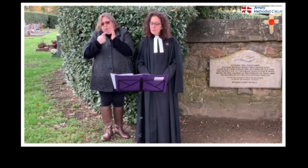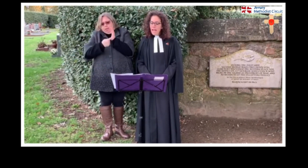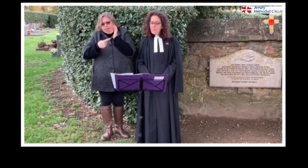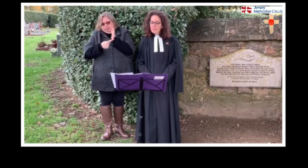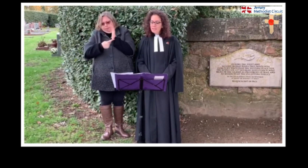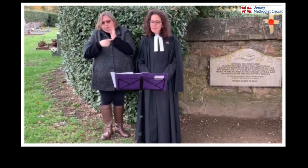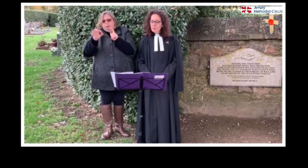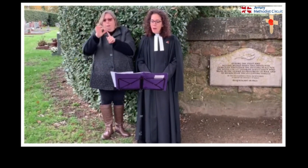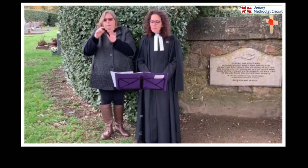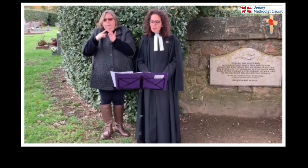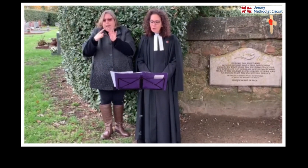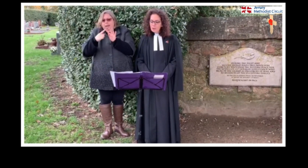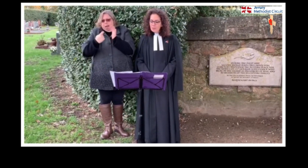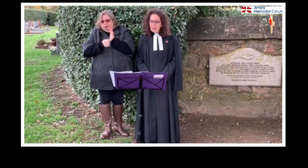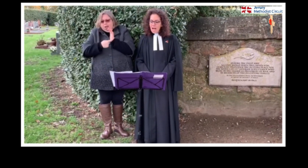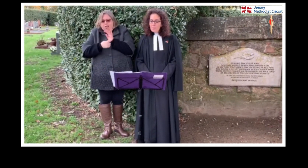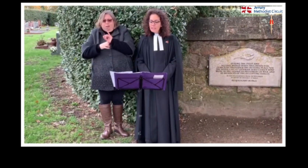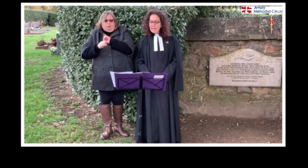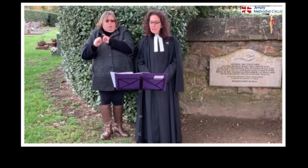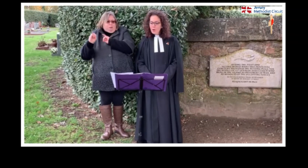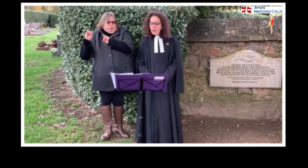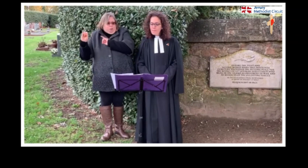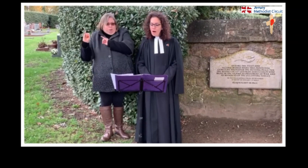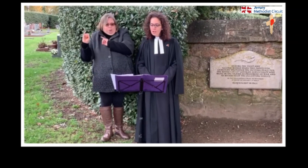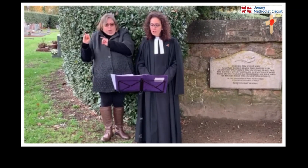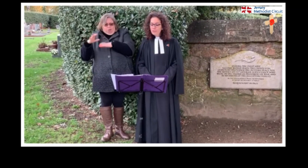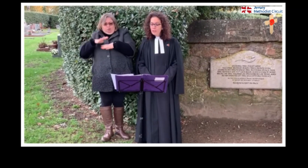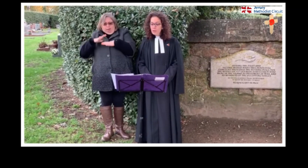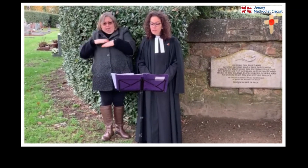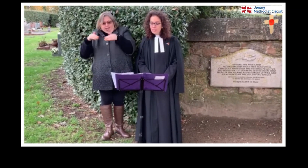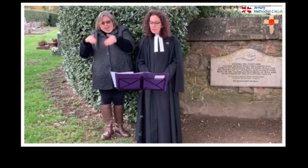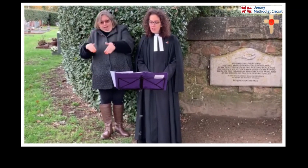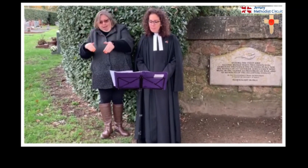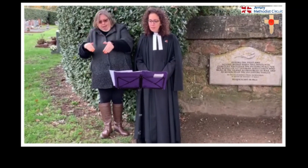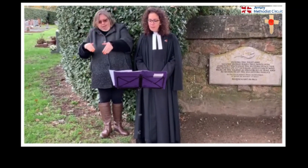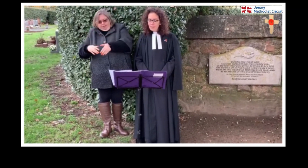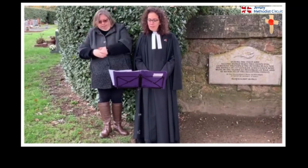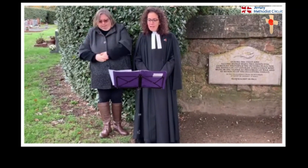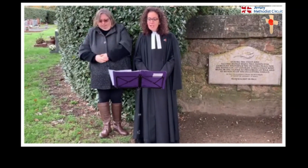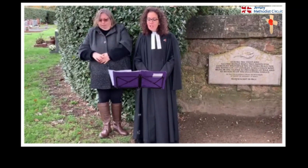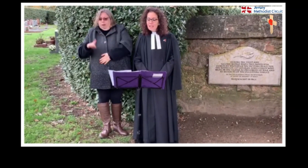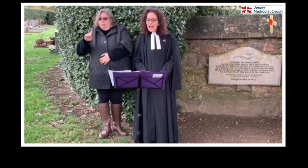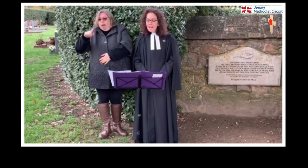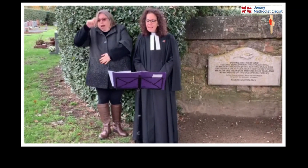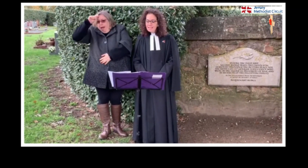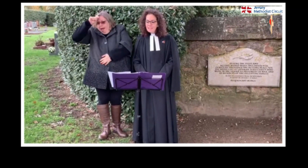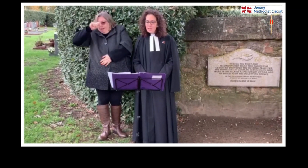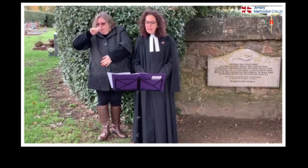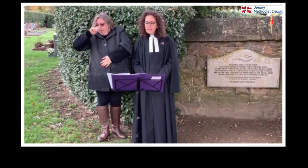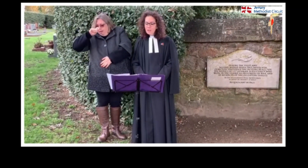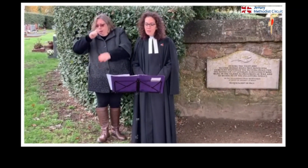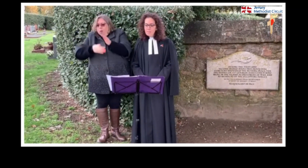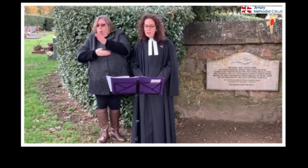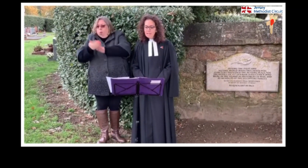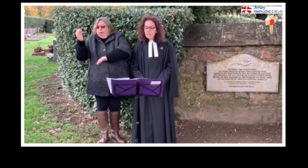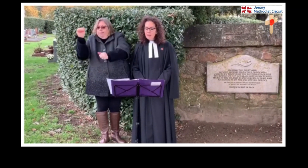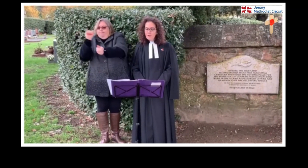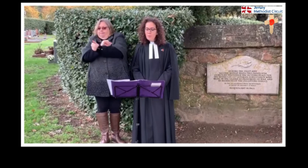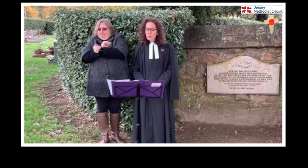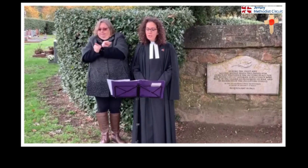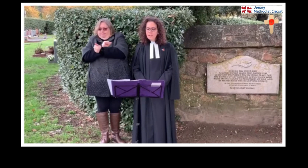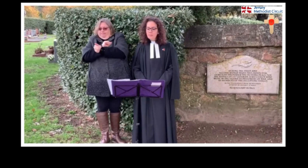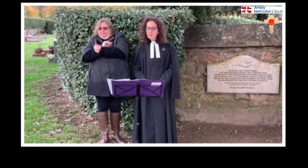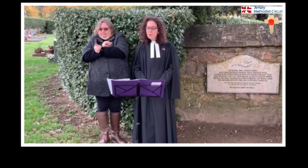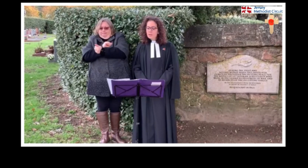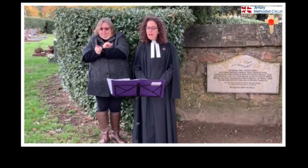The ship's captain swam ashore and was later court-martialed for losing the ship, and she lies in 23 meters